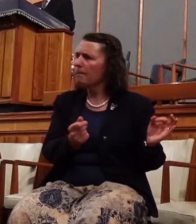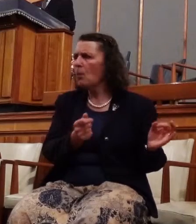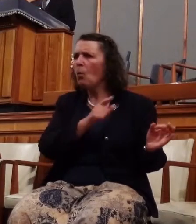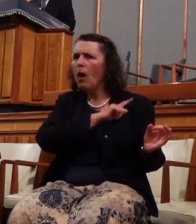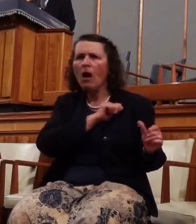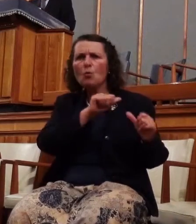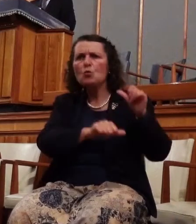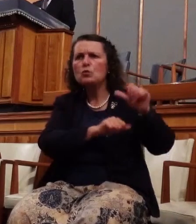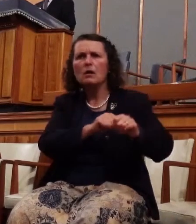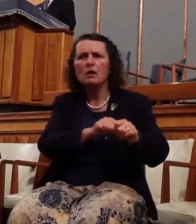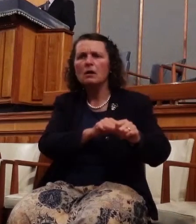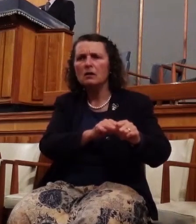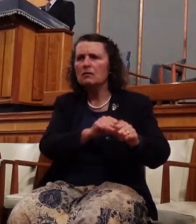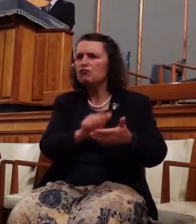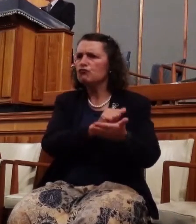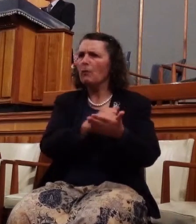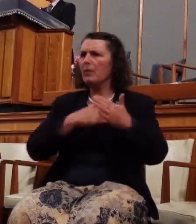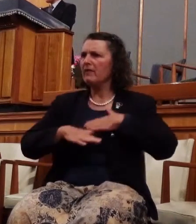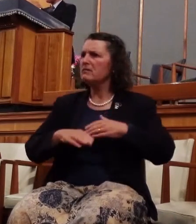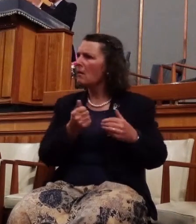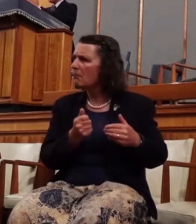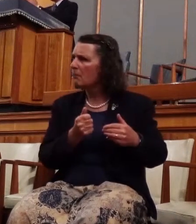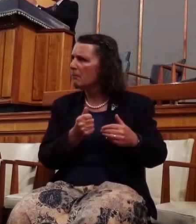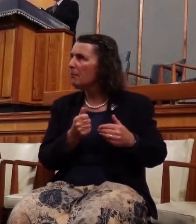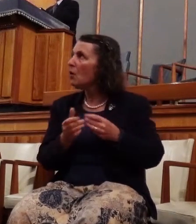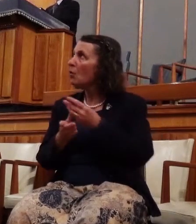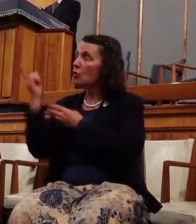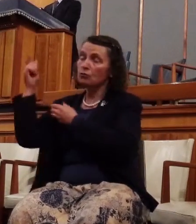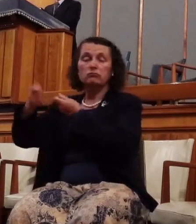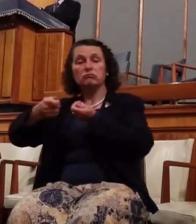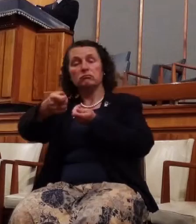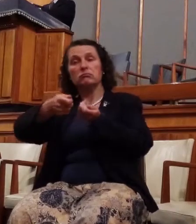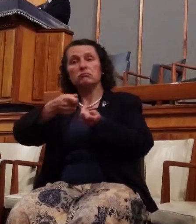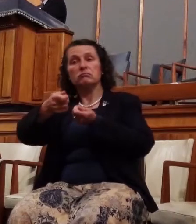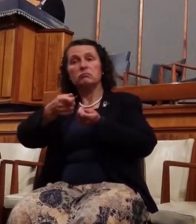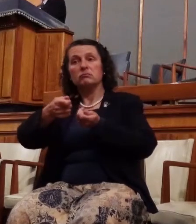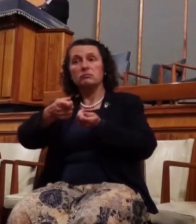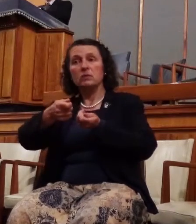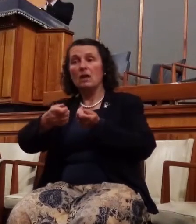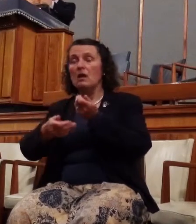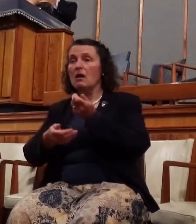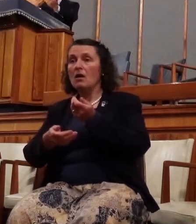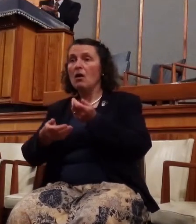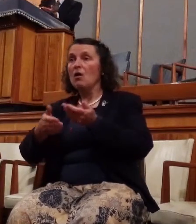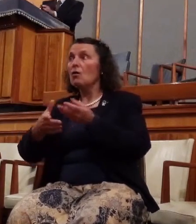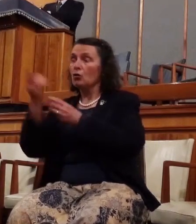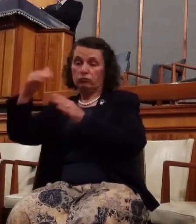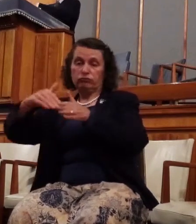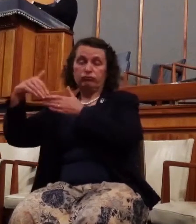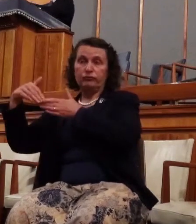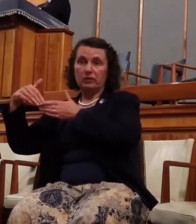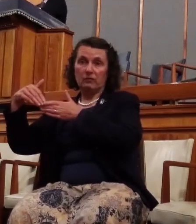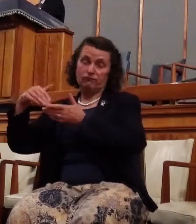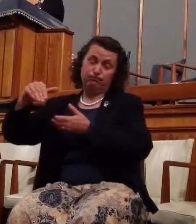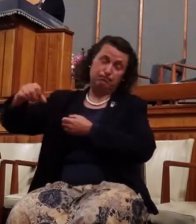a law to himself. But there is a God. That's why there is order. There is order in your house, there is order in your school, there